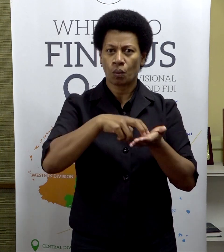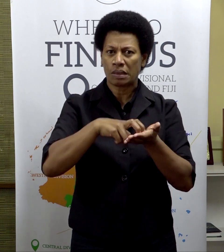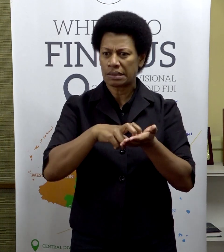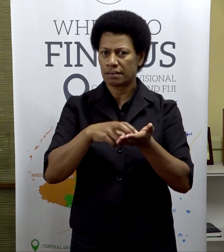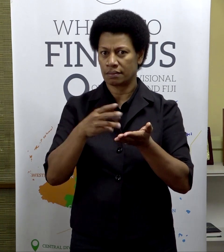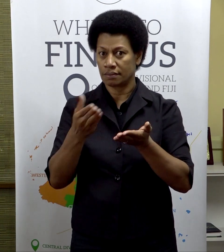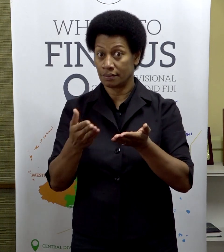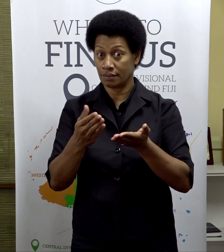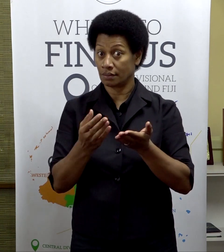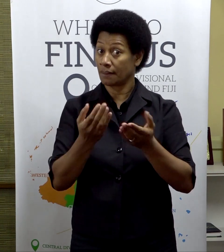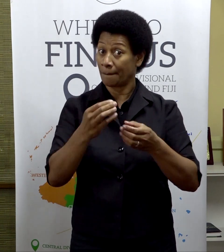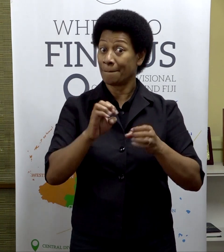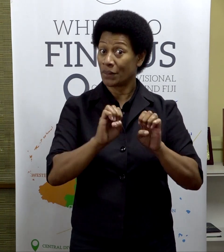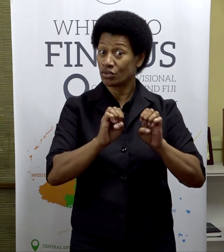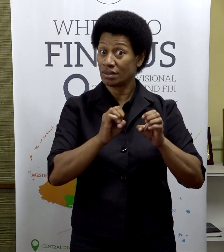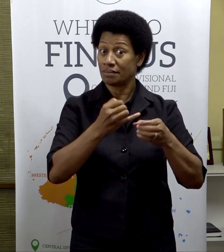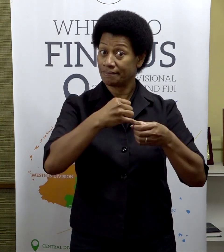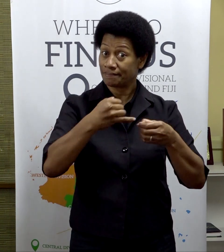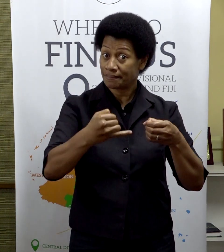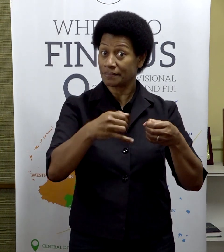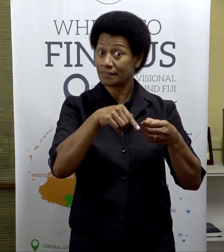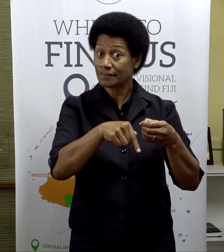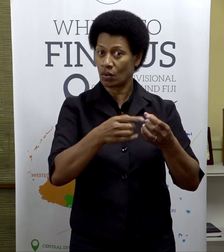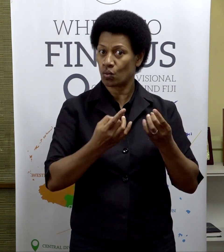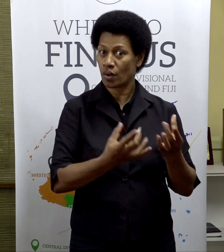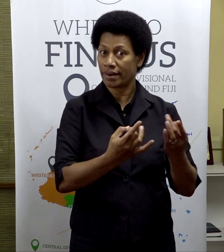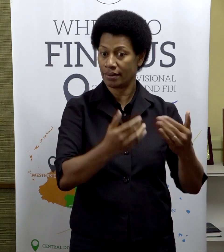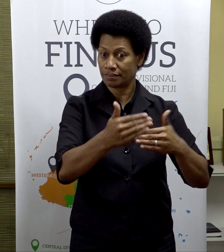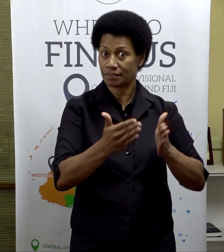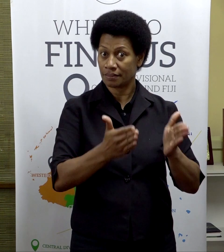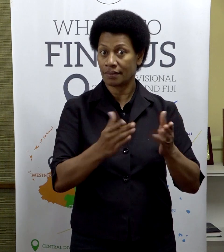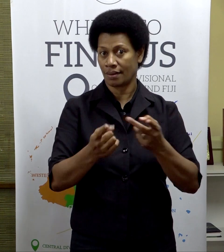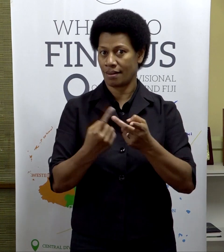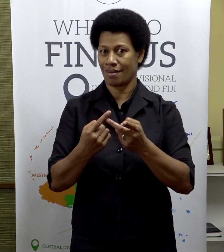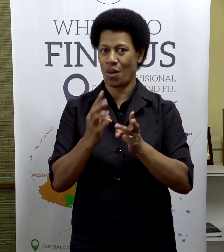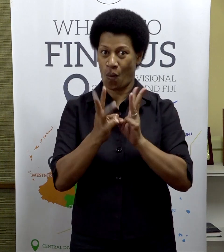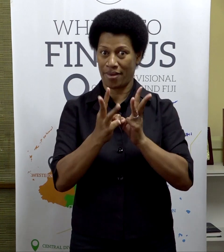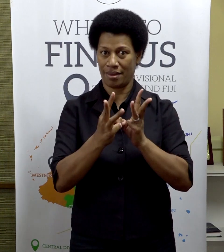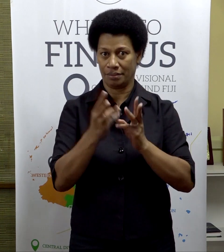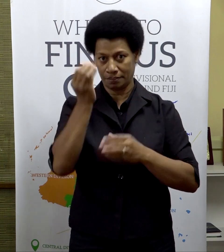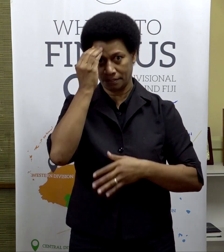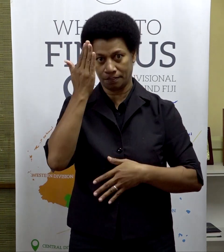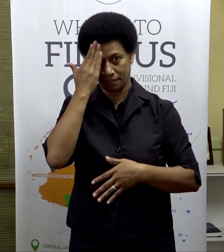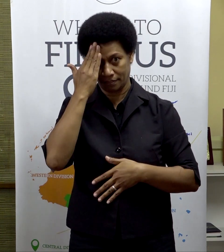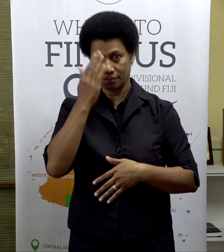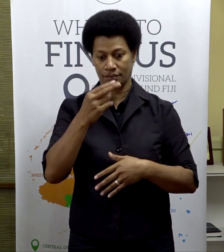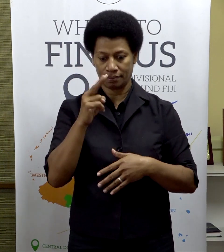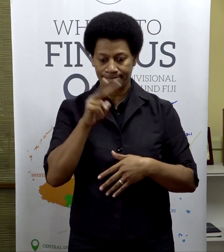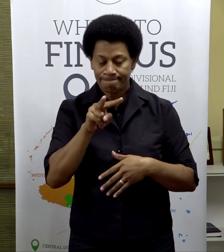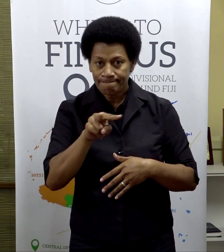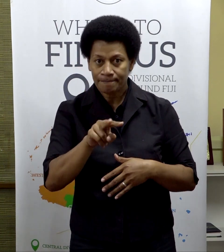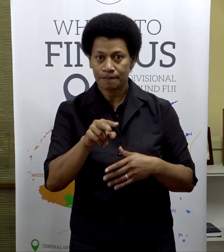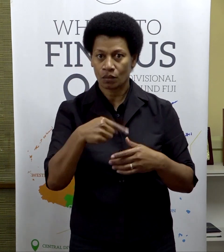your emergency kits are ready and update yourself with information about the current weather situation. As